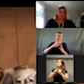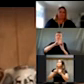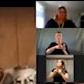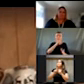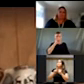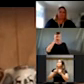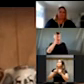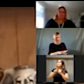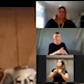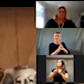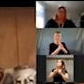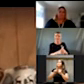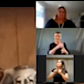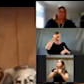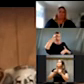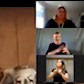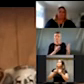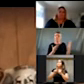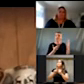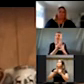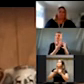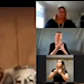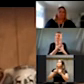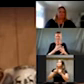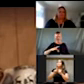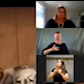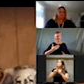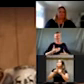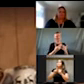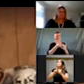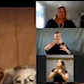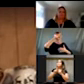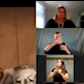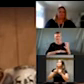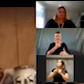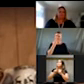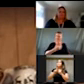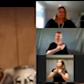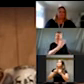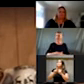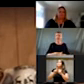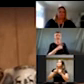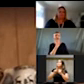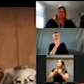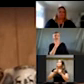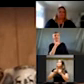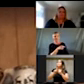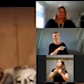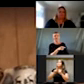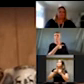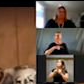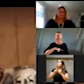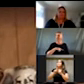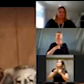leaders, as experts on accessibility from a lived experience perspective, and as advisors to hold the system to